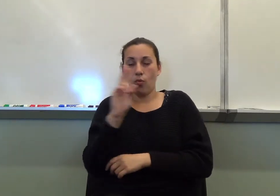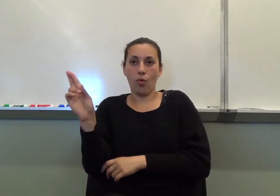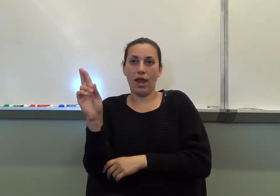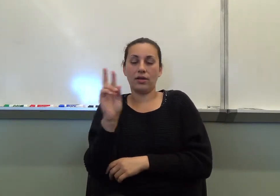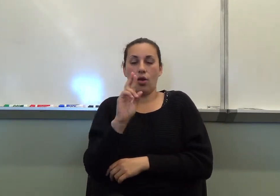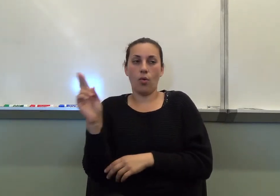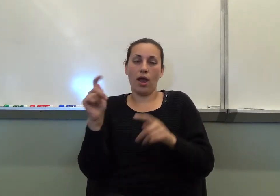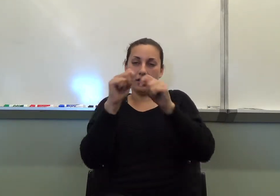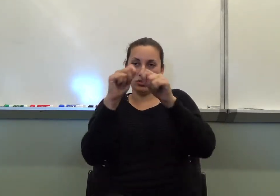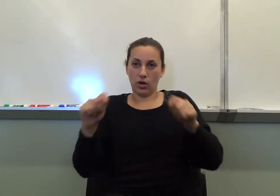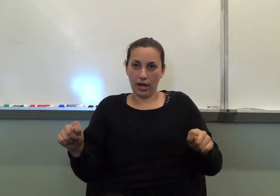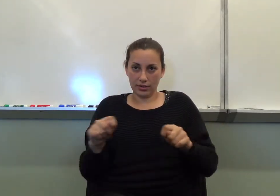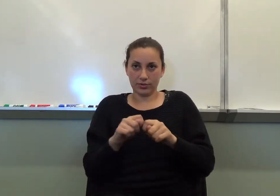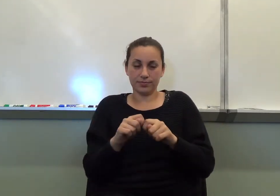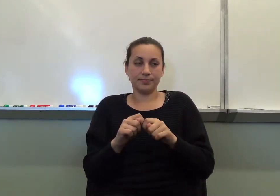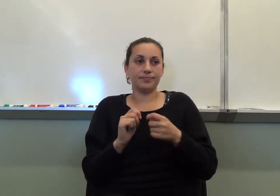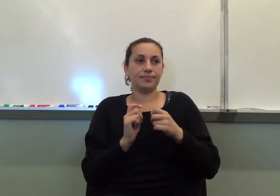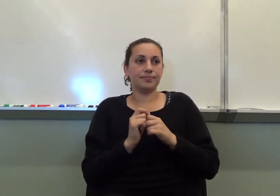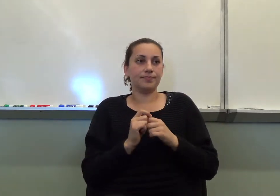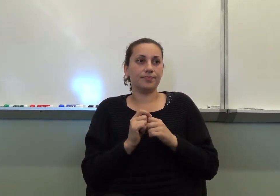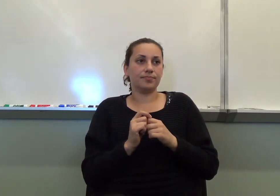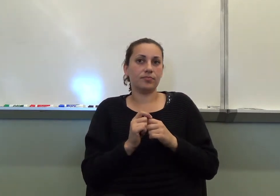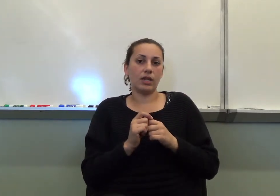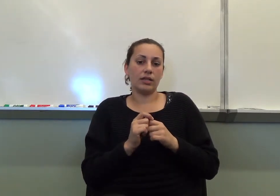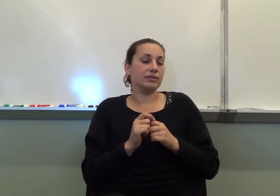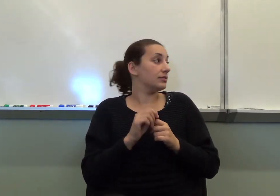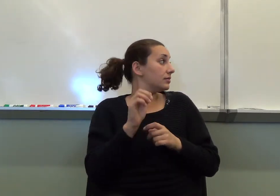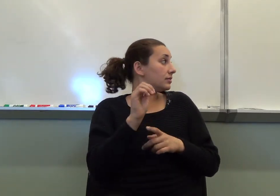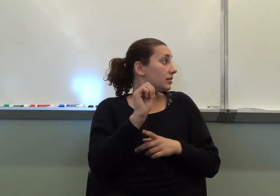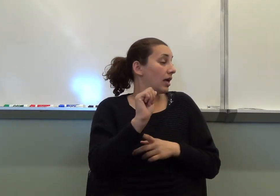And they say, oh, well, this is A, and this is 38 degrees.